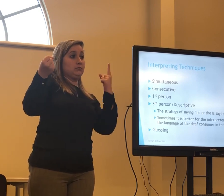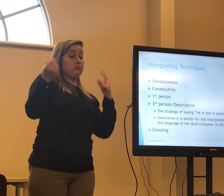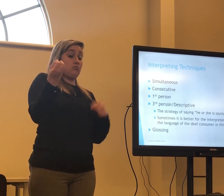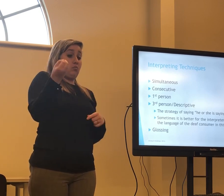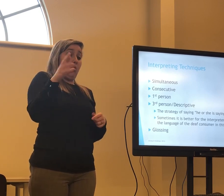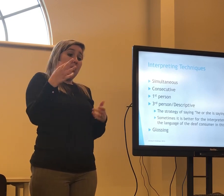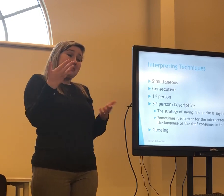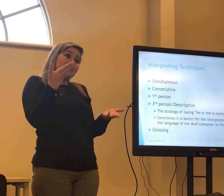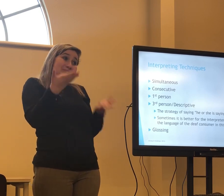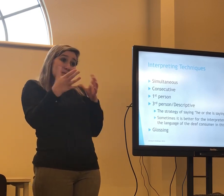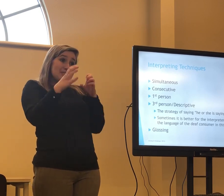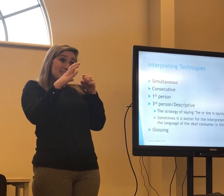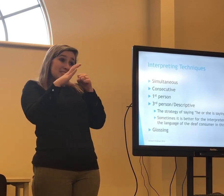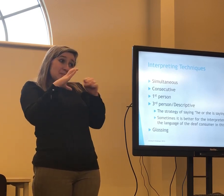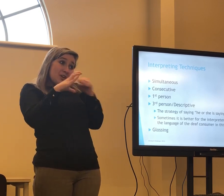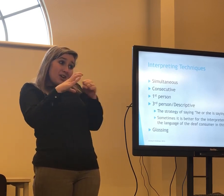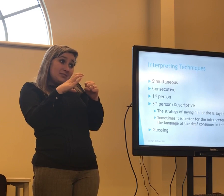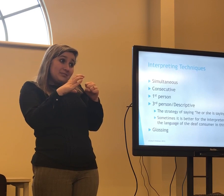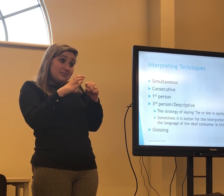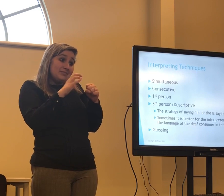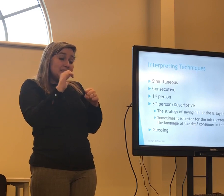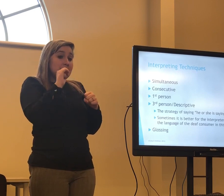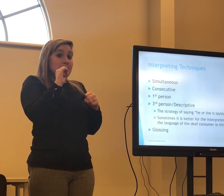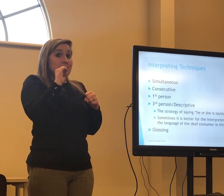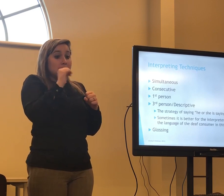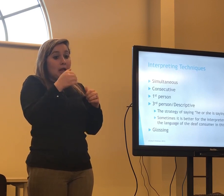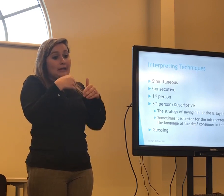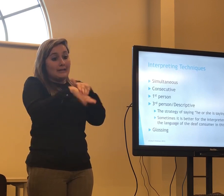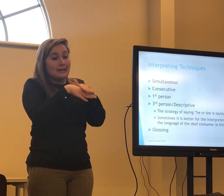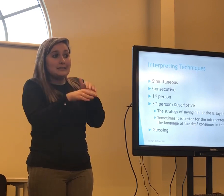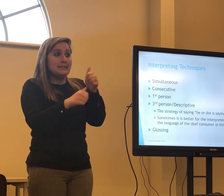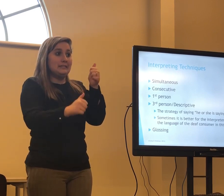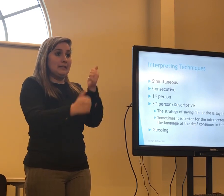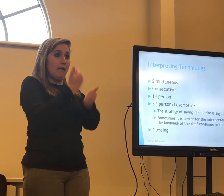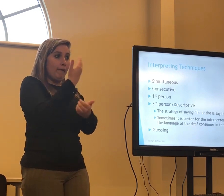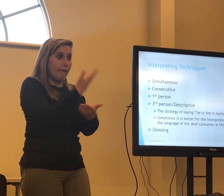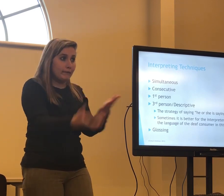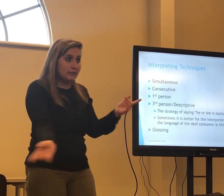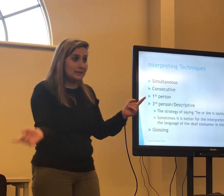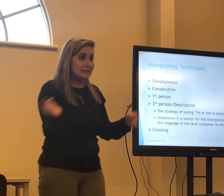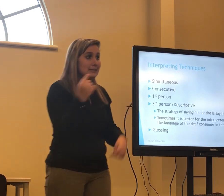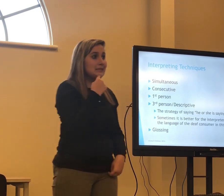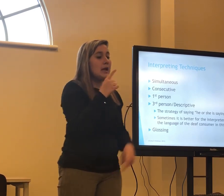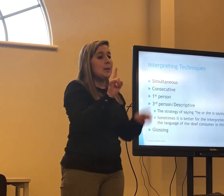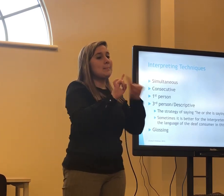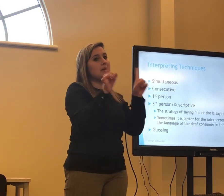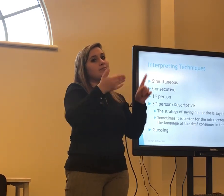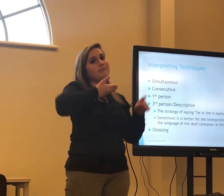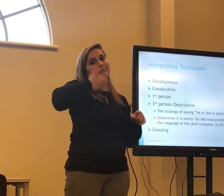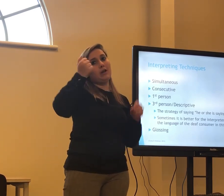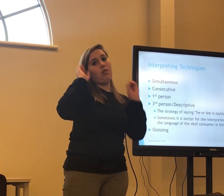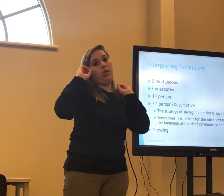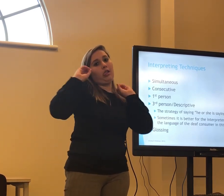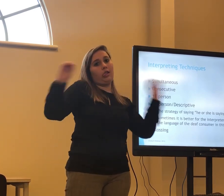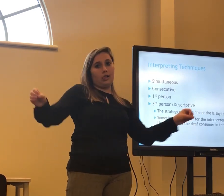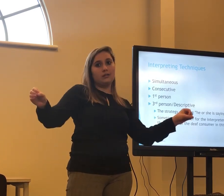perfect language. They're not having 100% access to everything, but they have, it's better than just nothing. Did that answer your